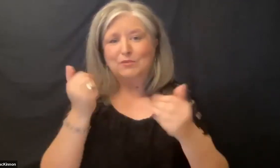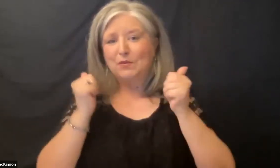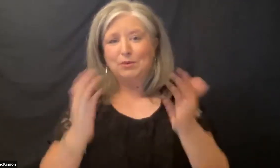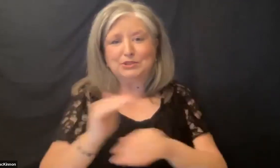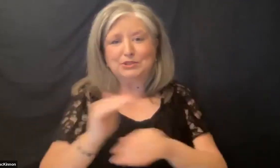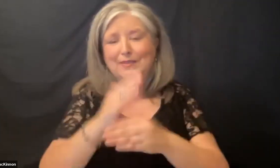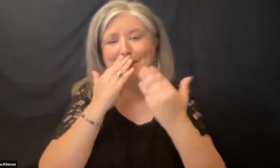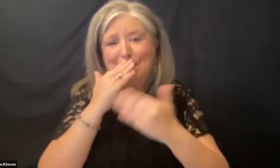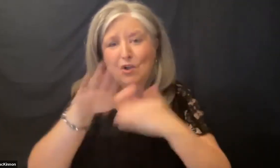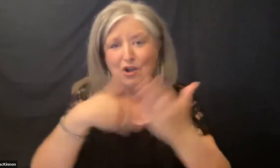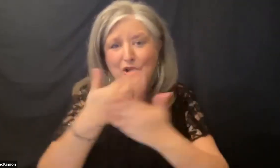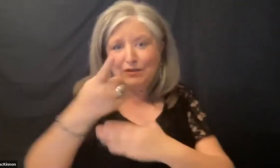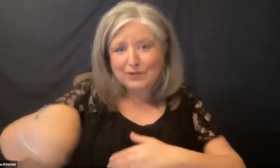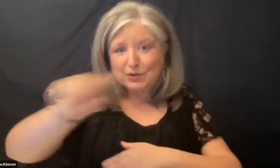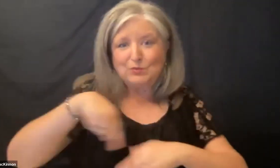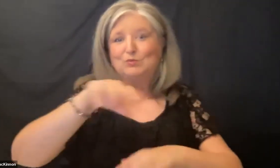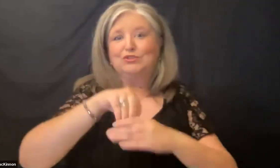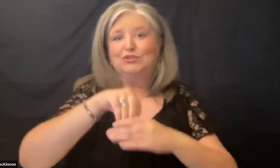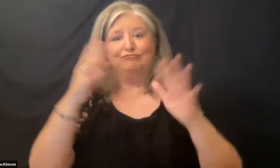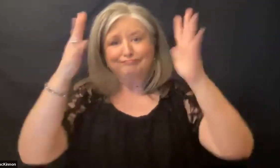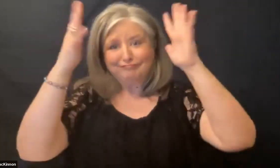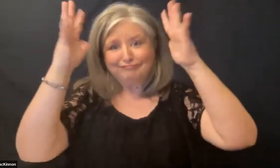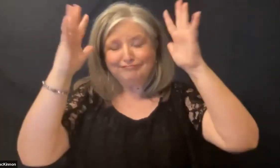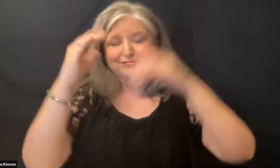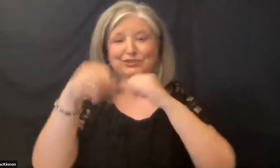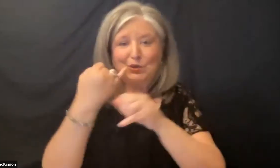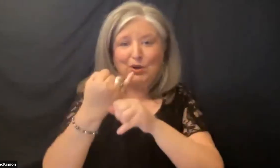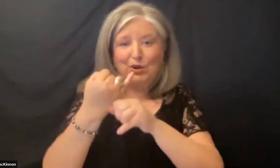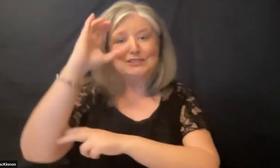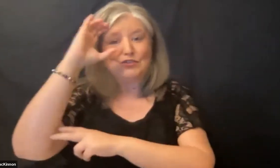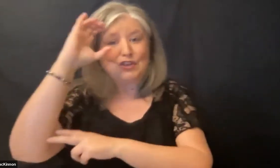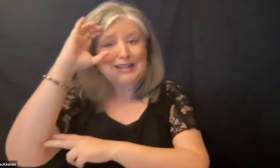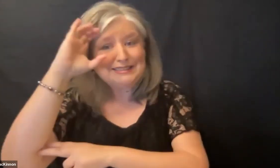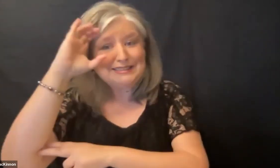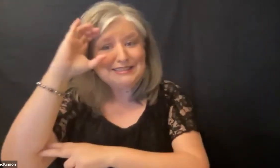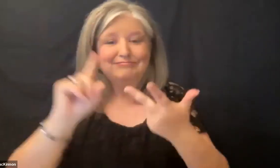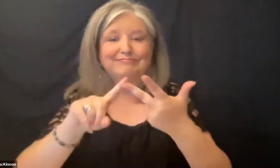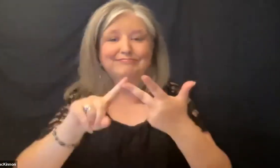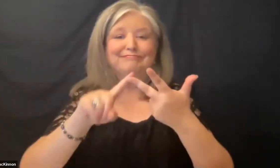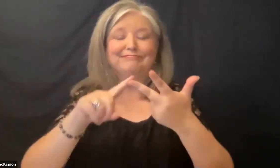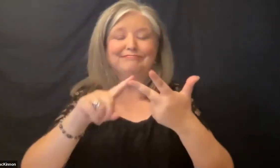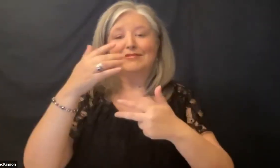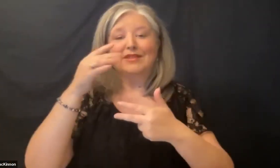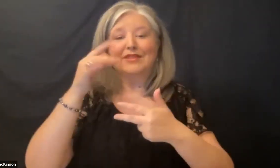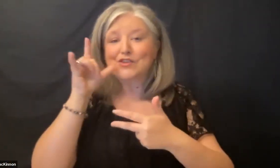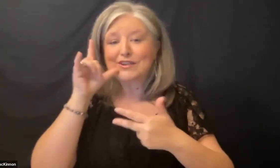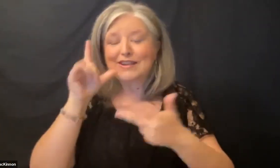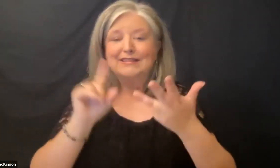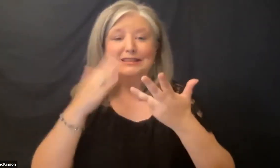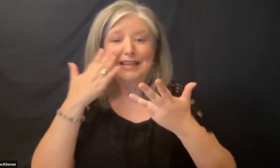Single Rose, is also about that light we have, the light that all of us have inside of us. Chris, Jordan,